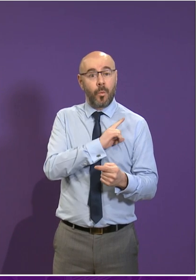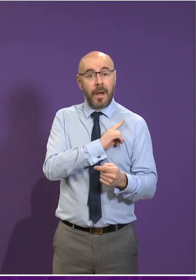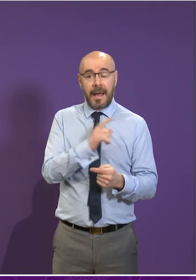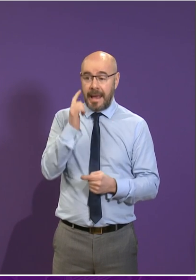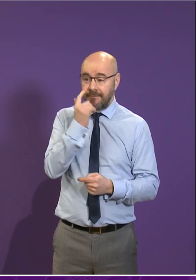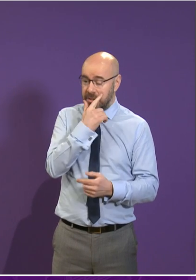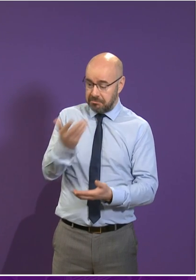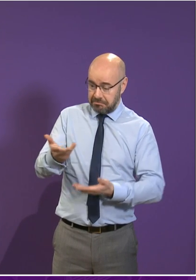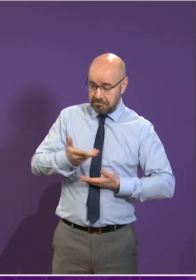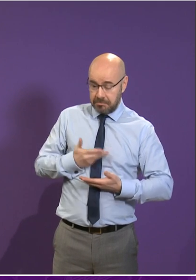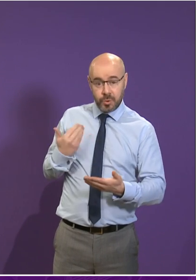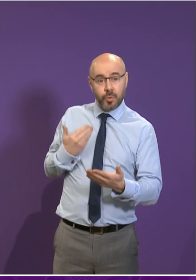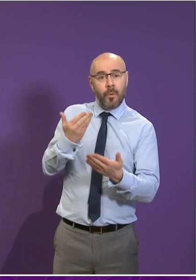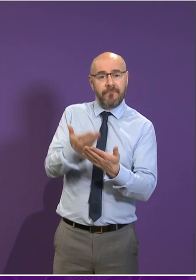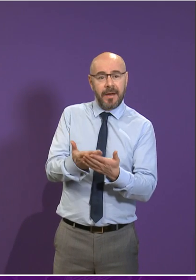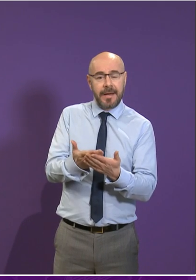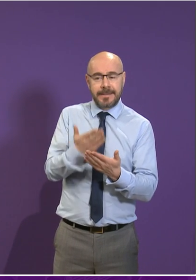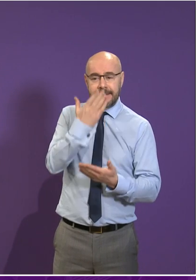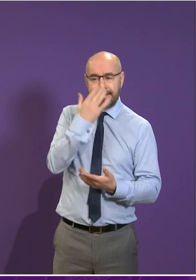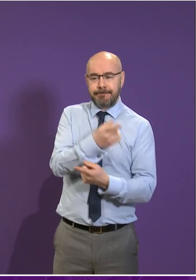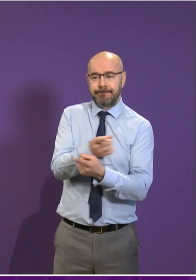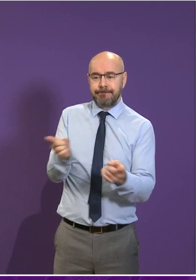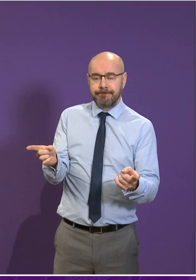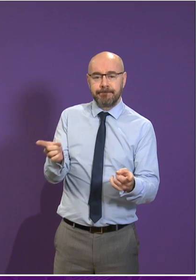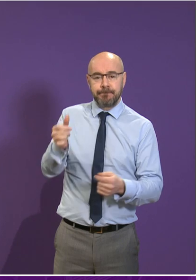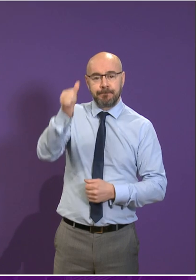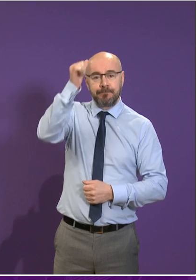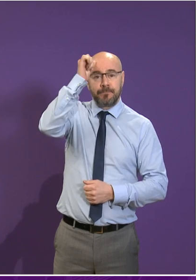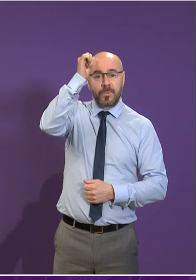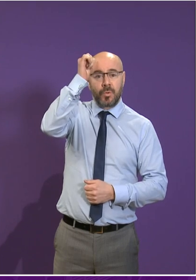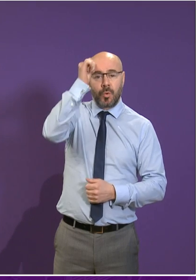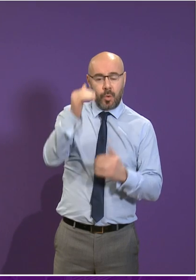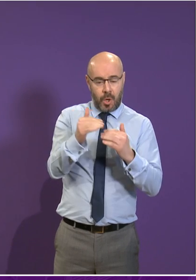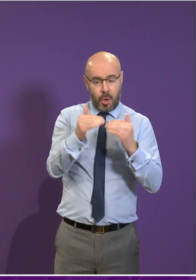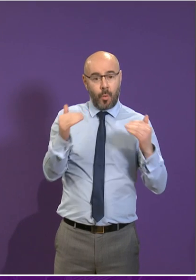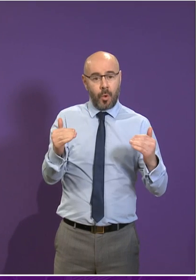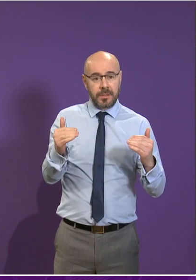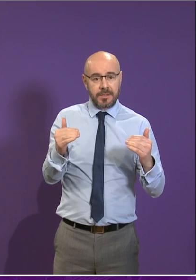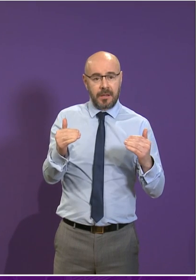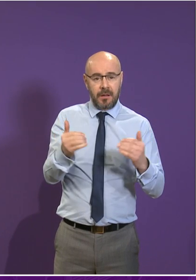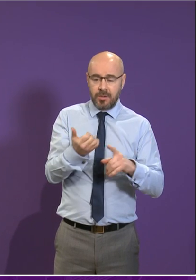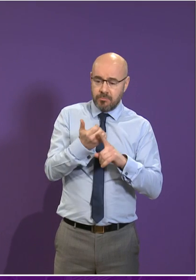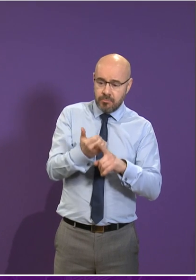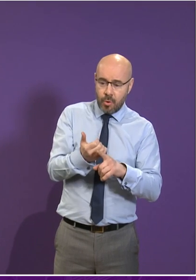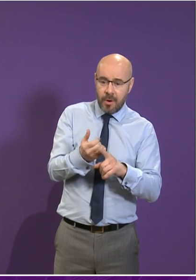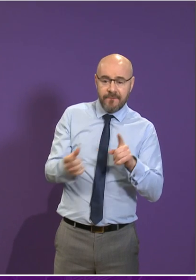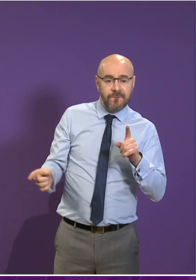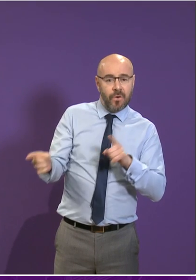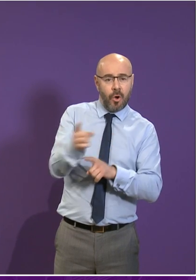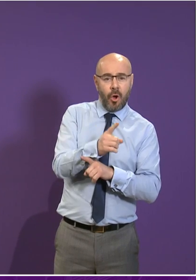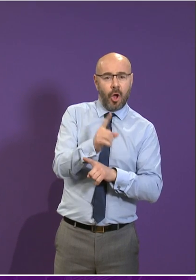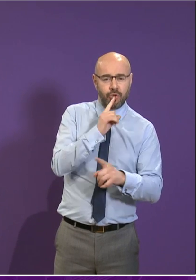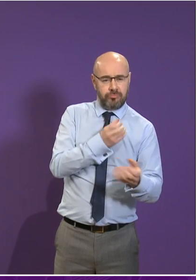sessions we've had, there is an acknowledgement that equality for all and fairness and support should be freely